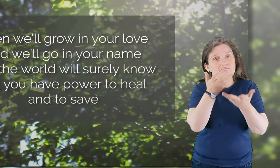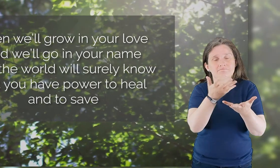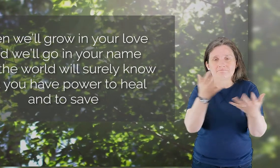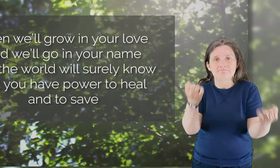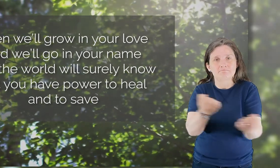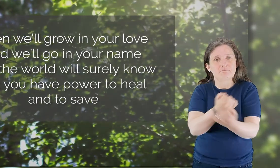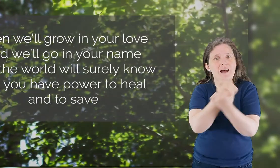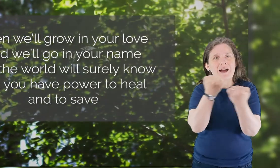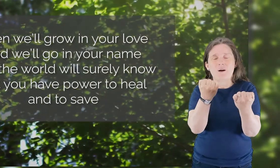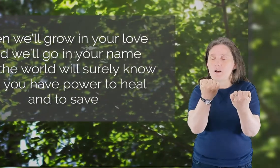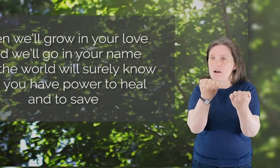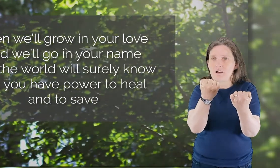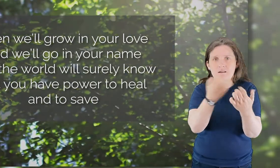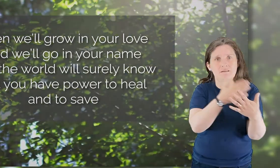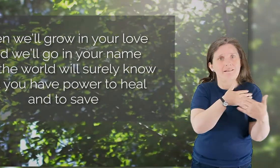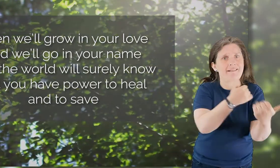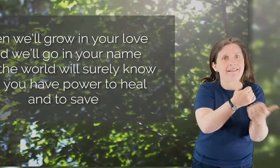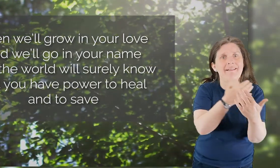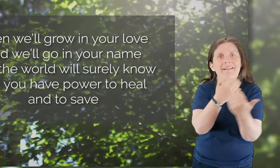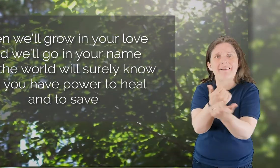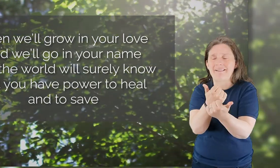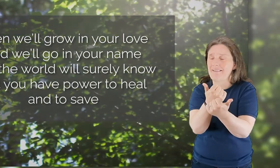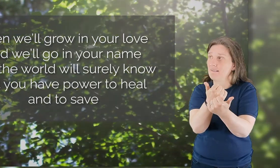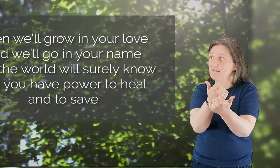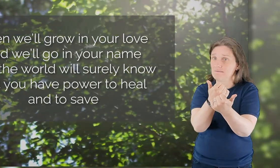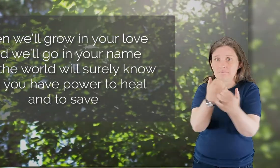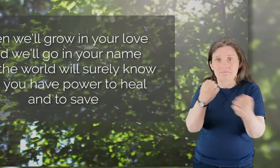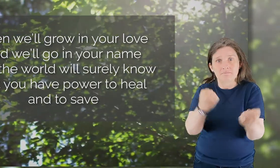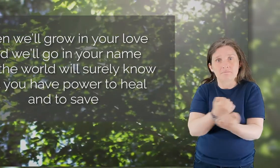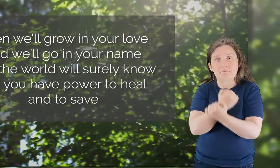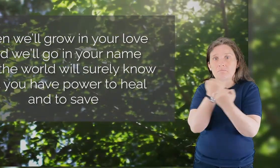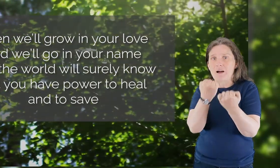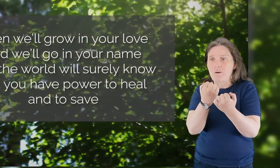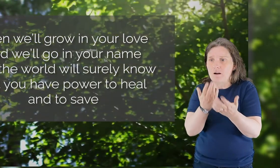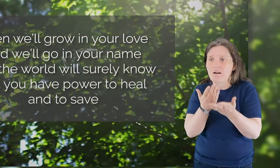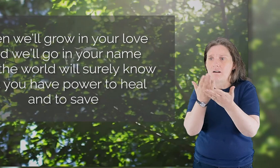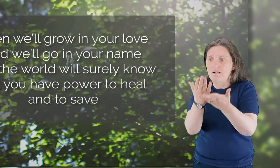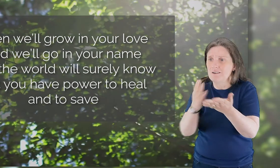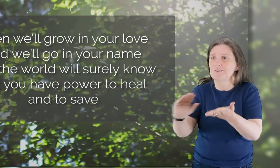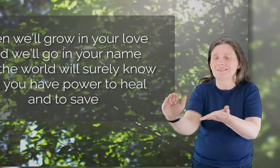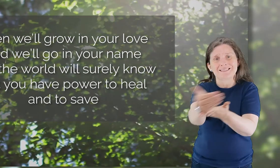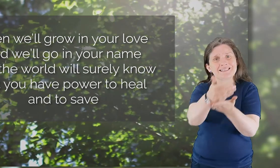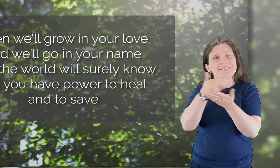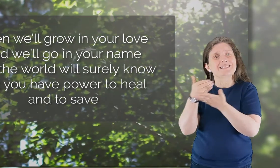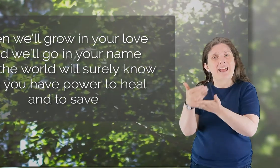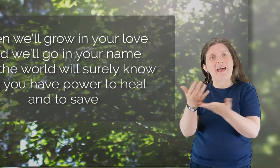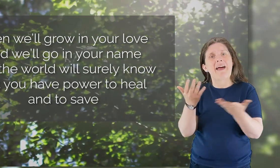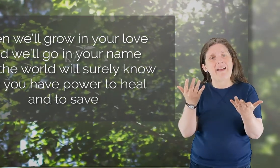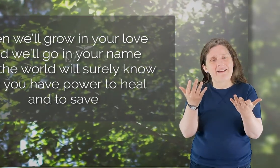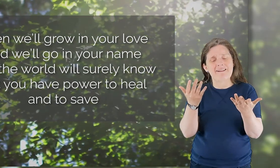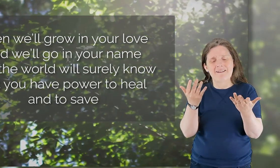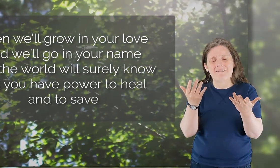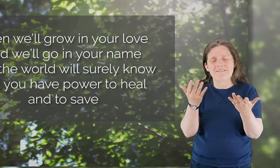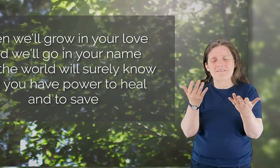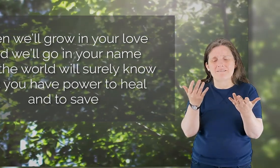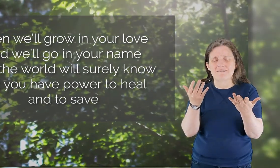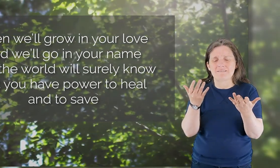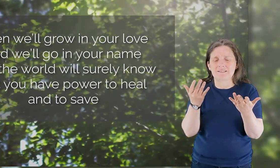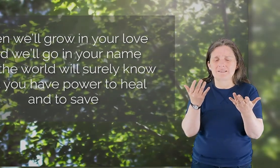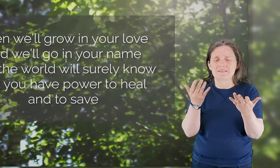that you have power to heal and to save.